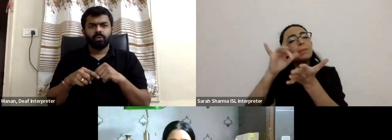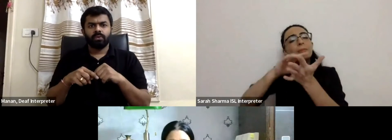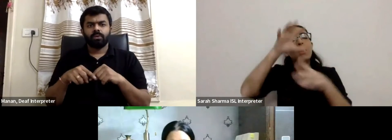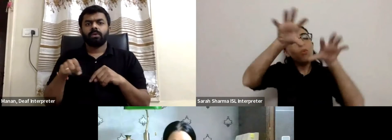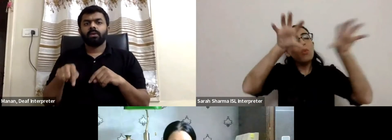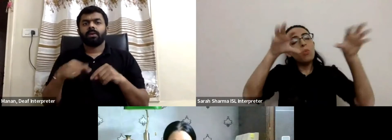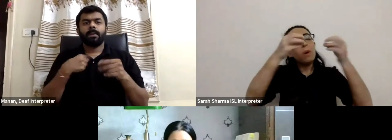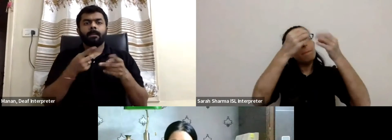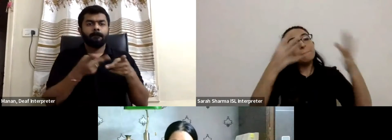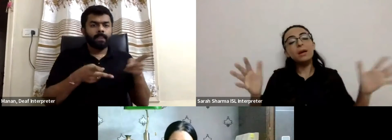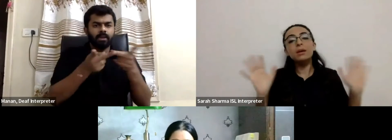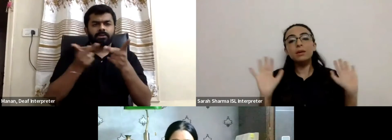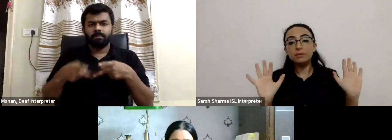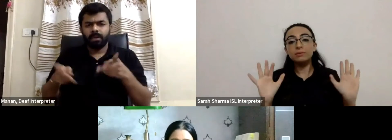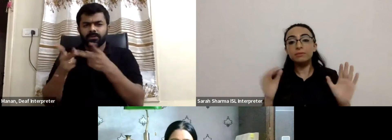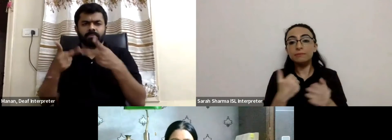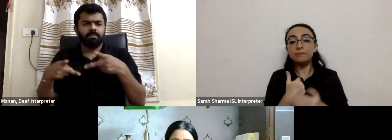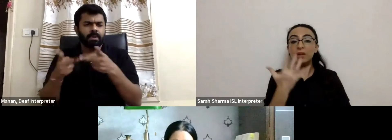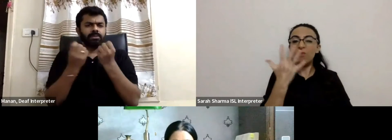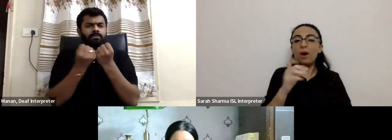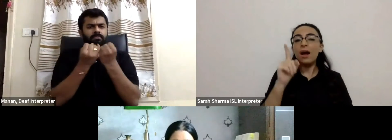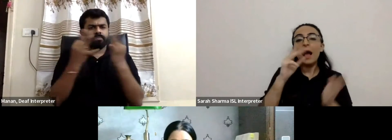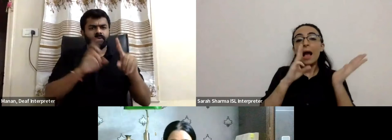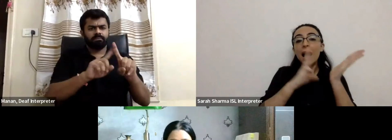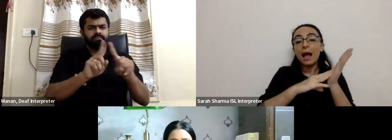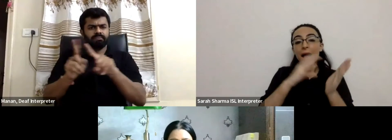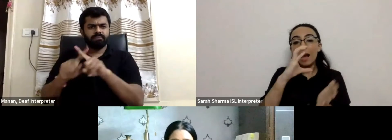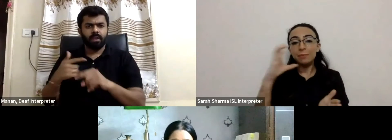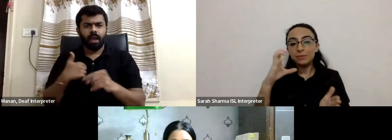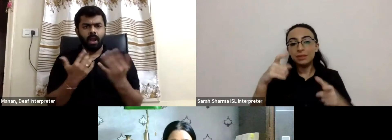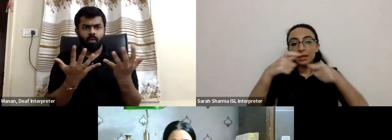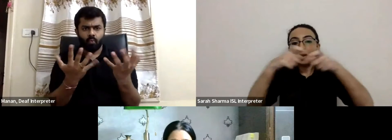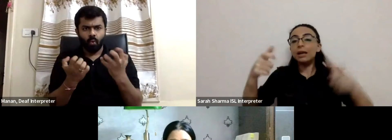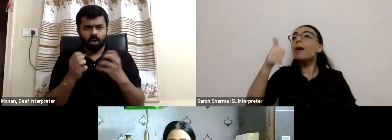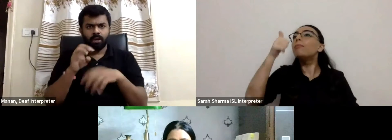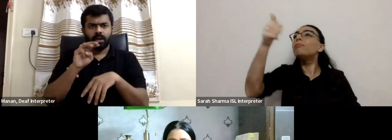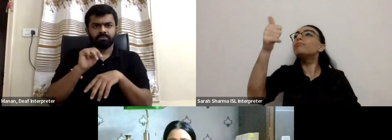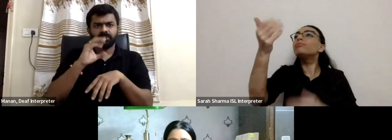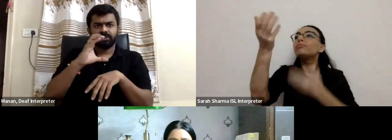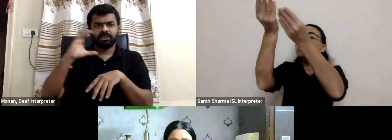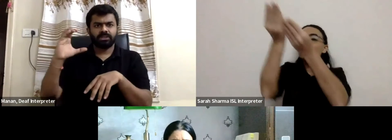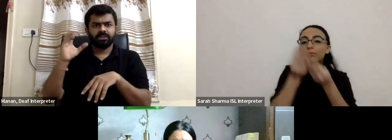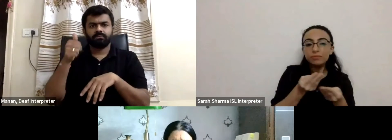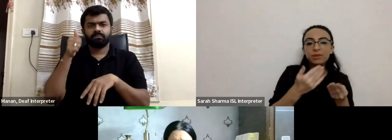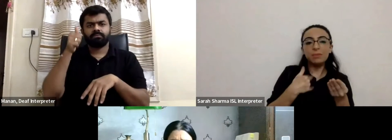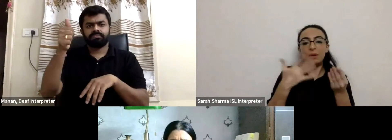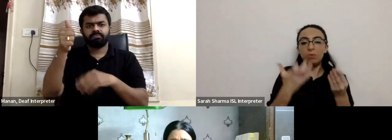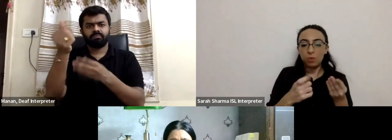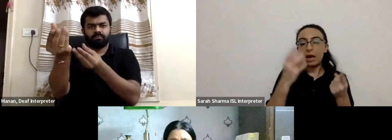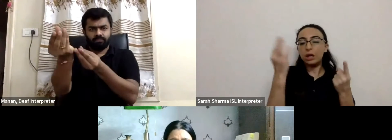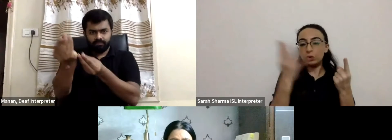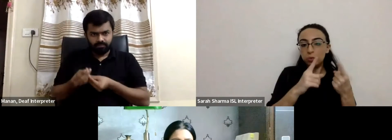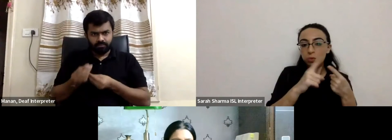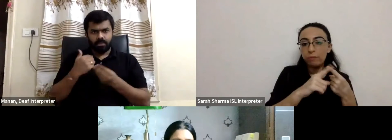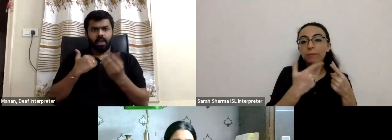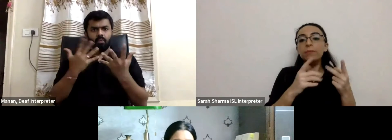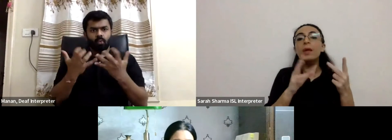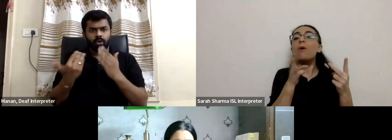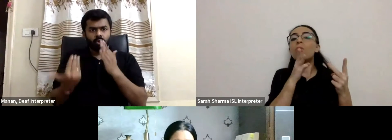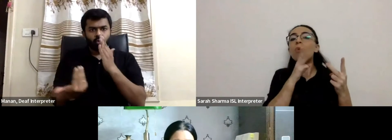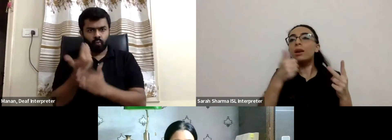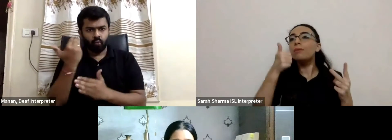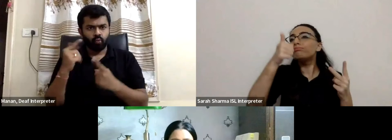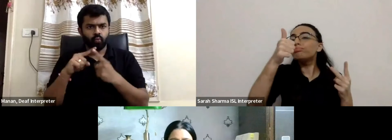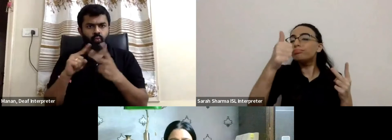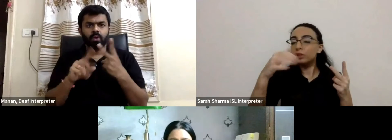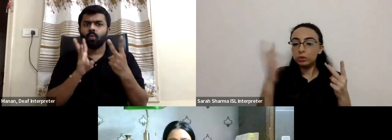establish menstrual pad vending machines, water ATMs, incinerator, and whole lot of